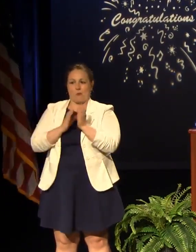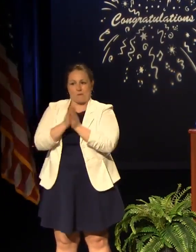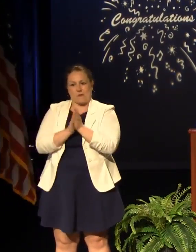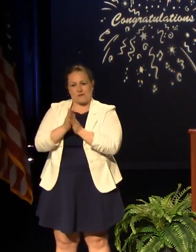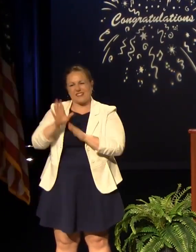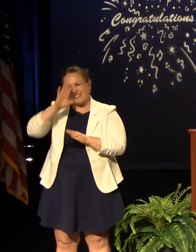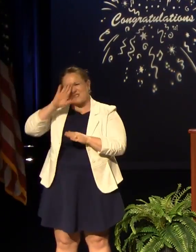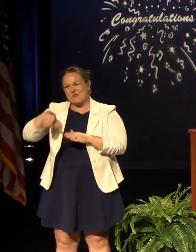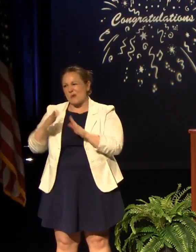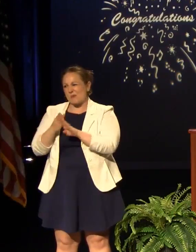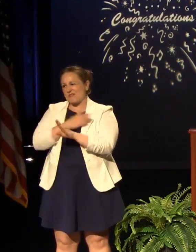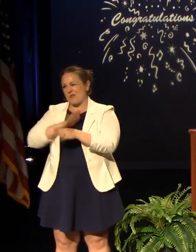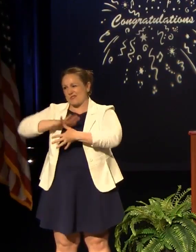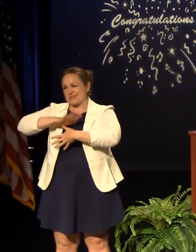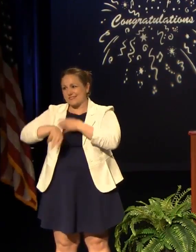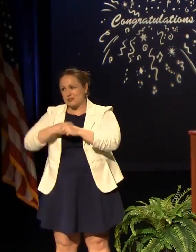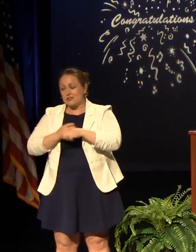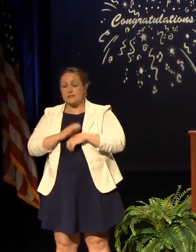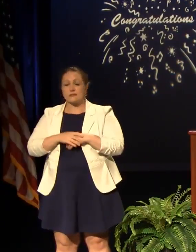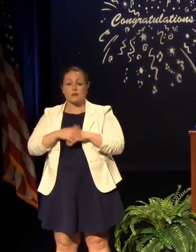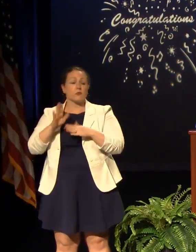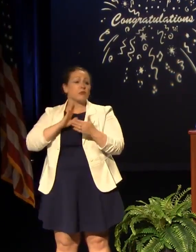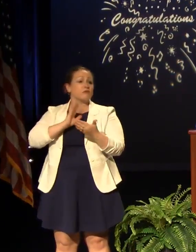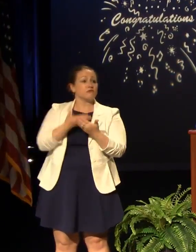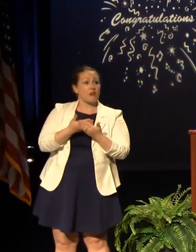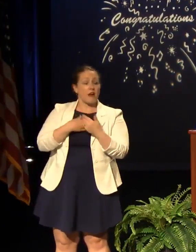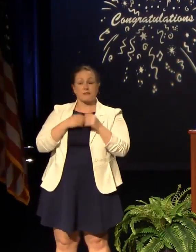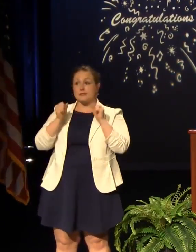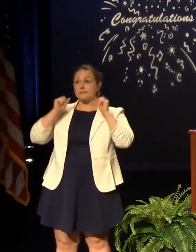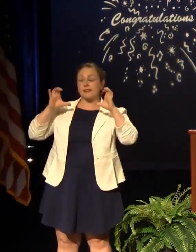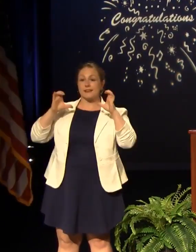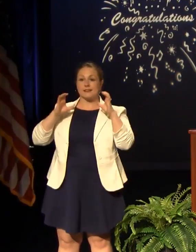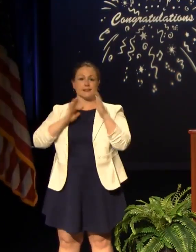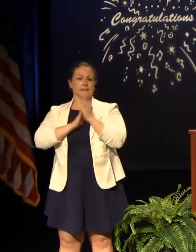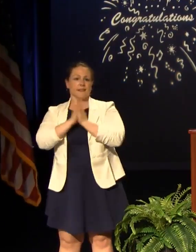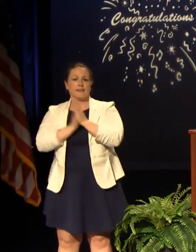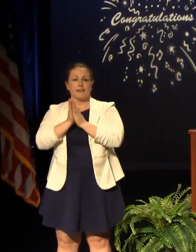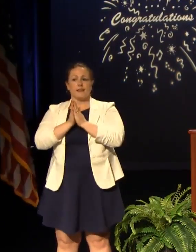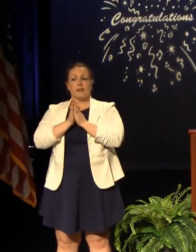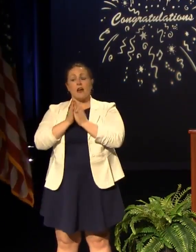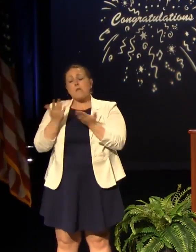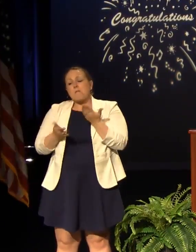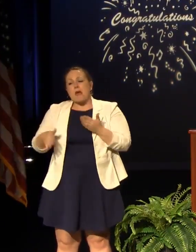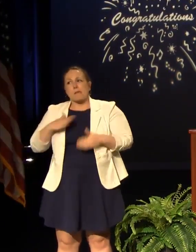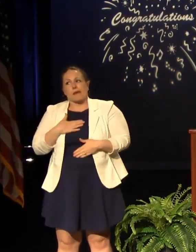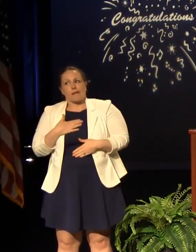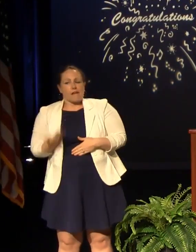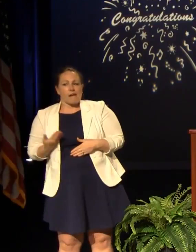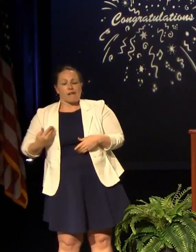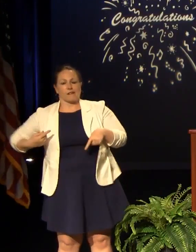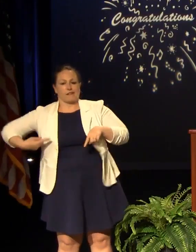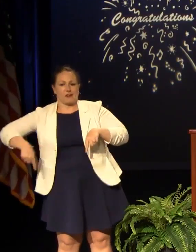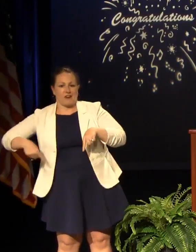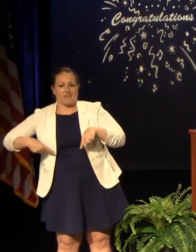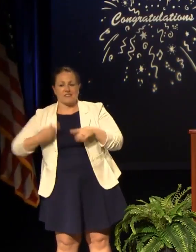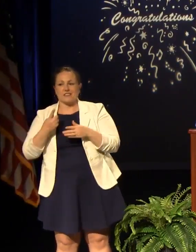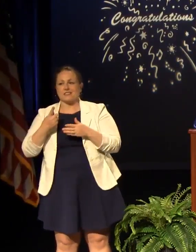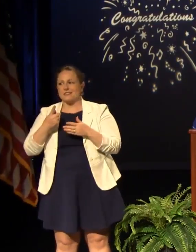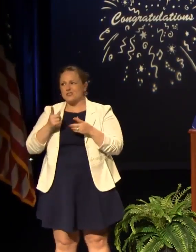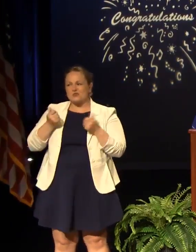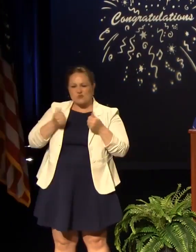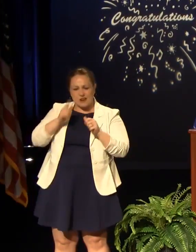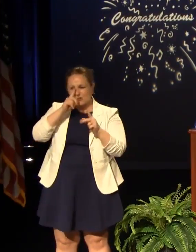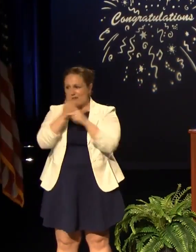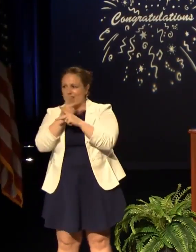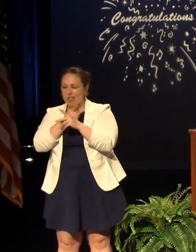We came in wide-eyed, eager, and maybe even a little nervous to navigate what we thought were the huge hallways. Freshman